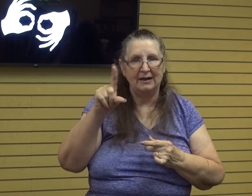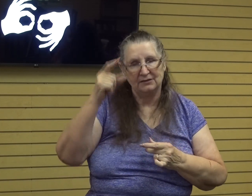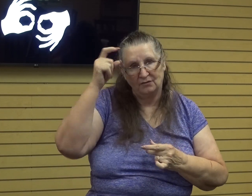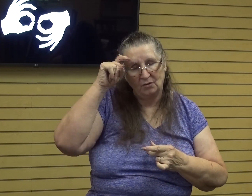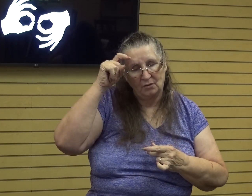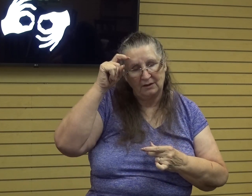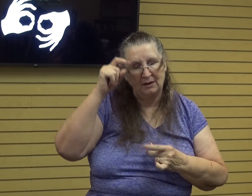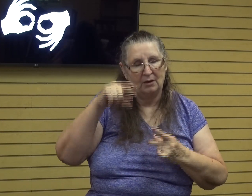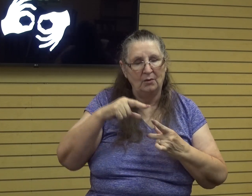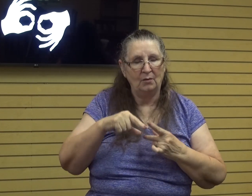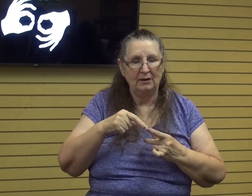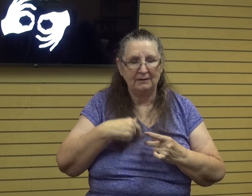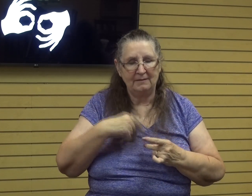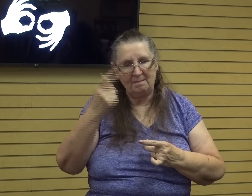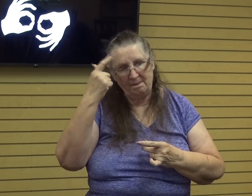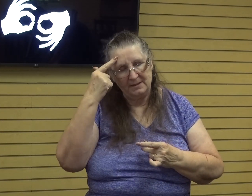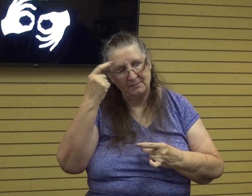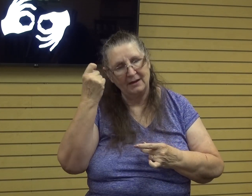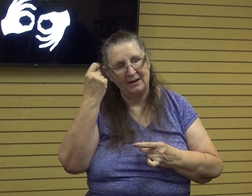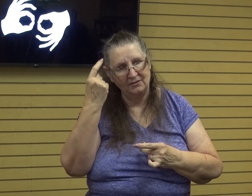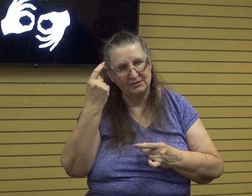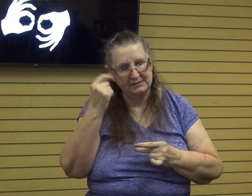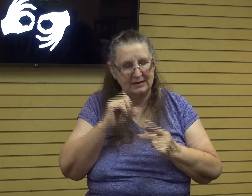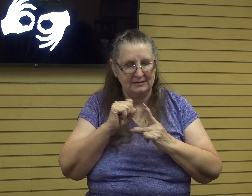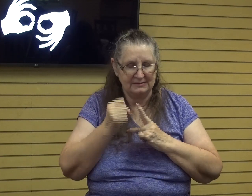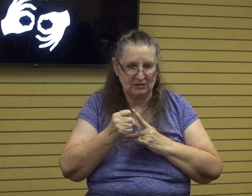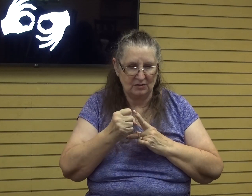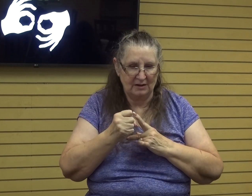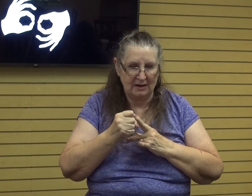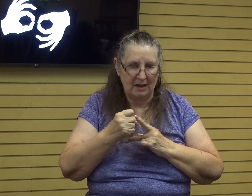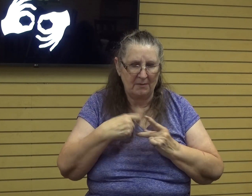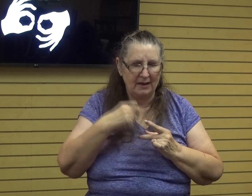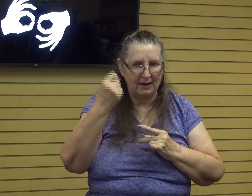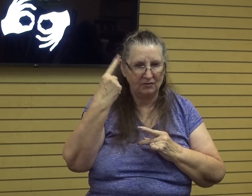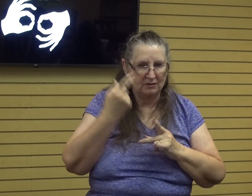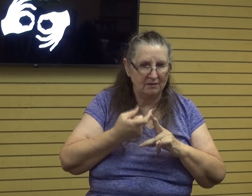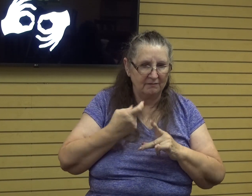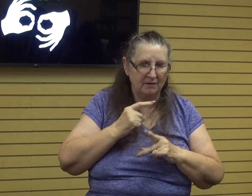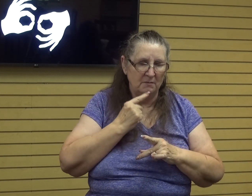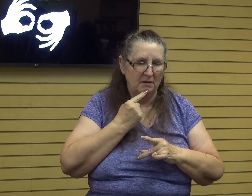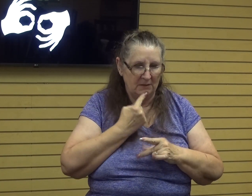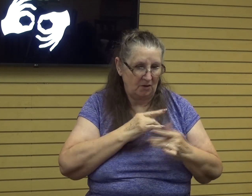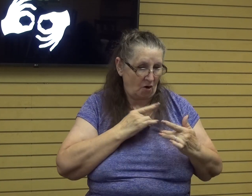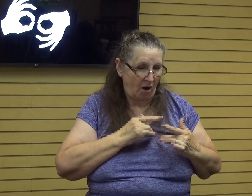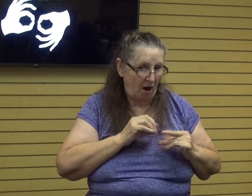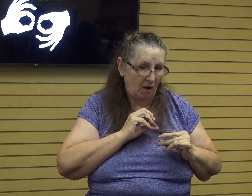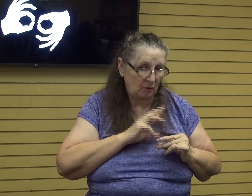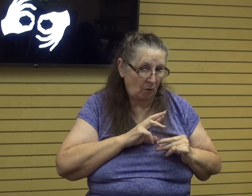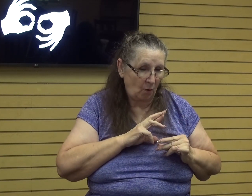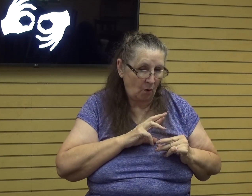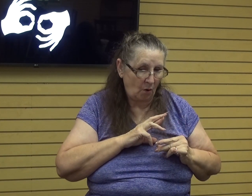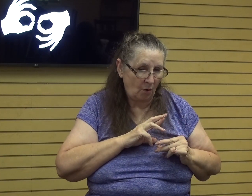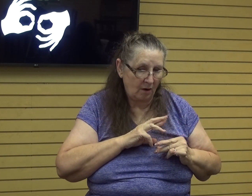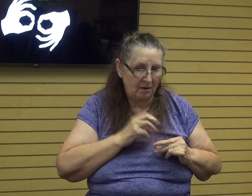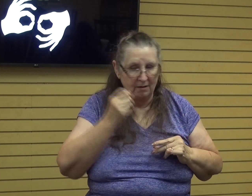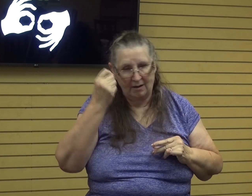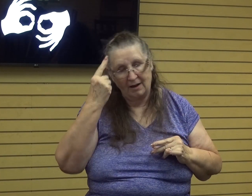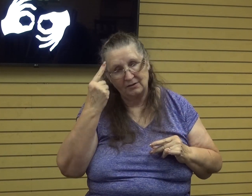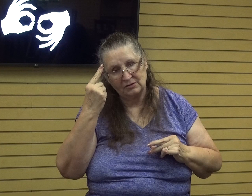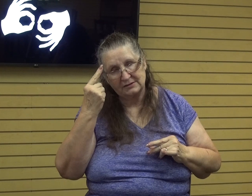I think I'm understanding a situation, am I understanding it from a bitter heart, or am I understanding it from God's